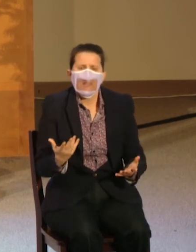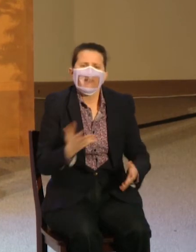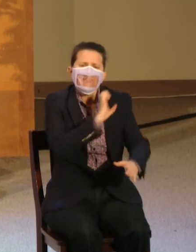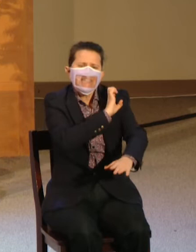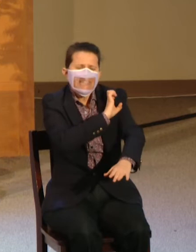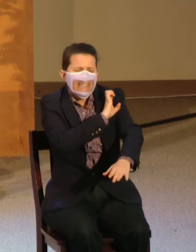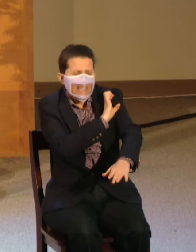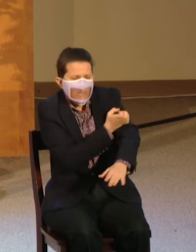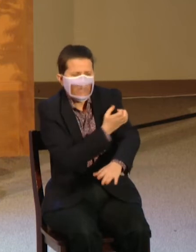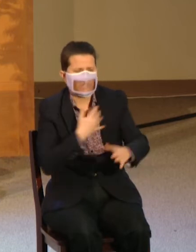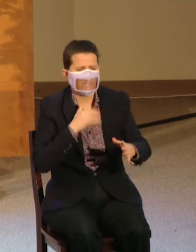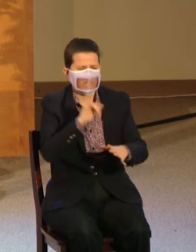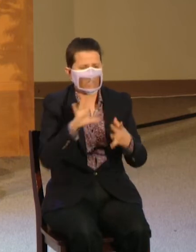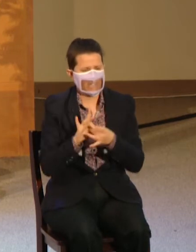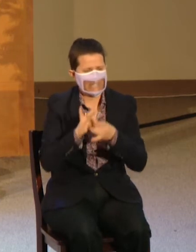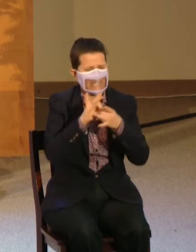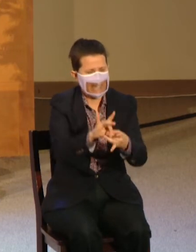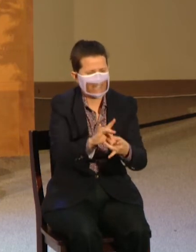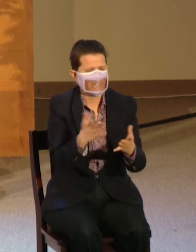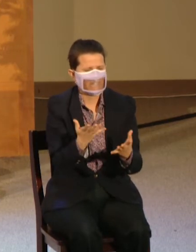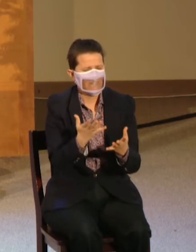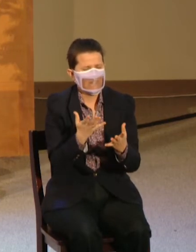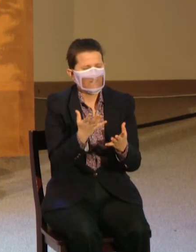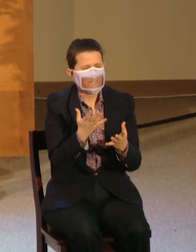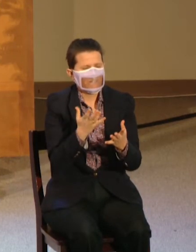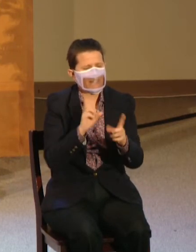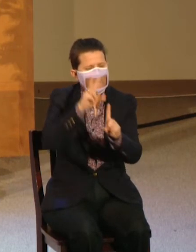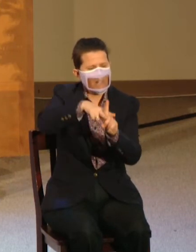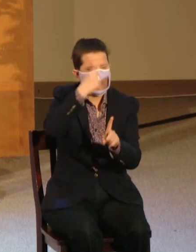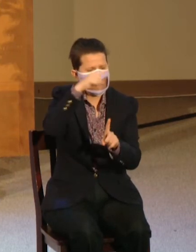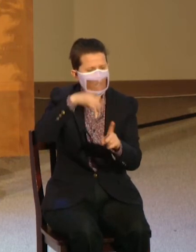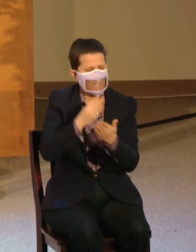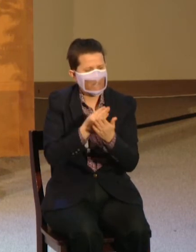the stuff, and we give it all the energy and meaning it has.